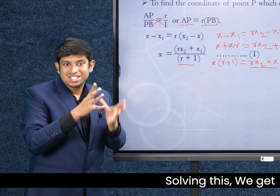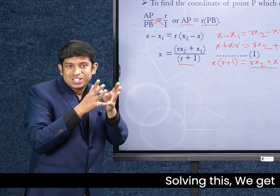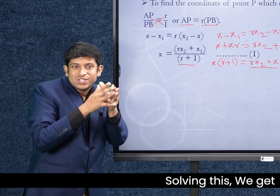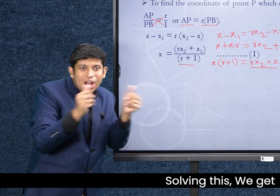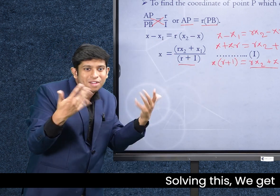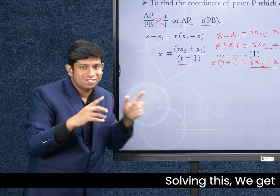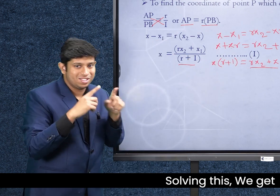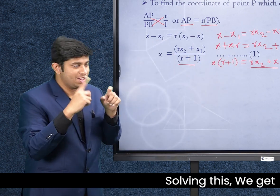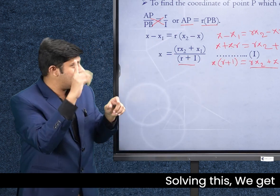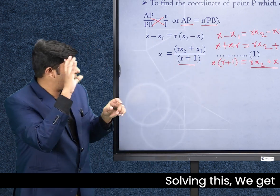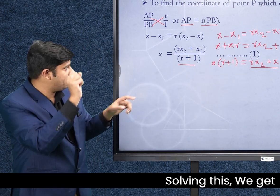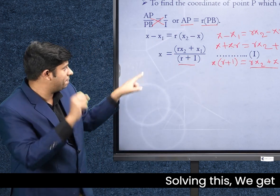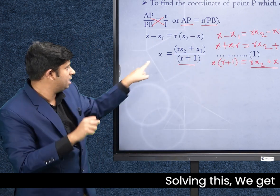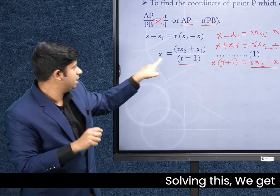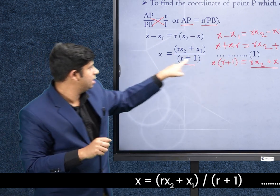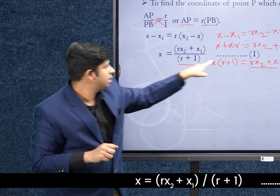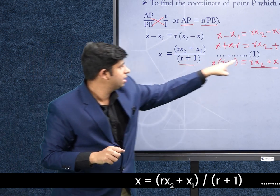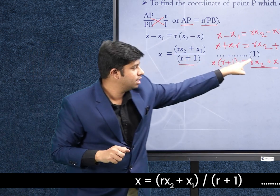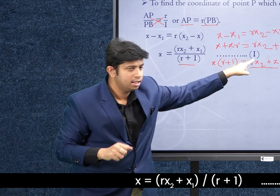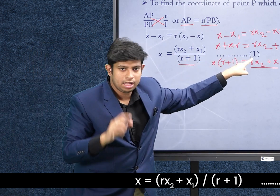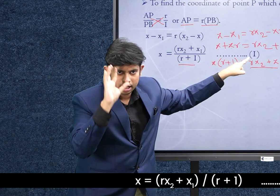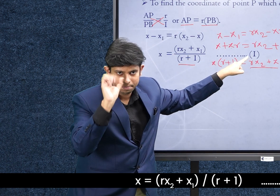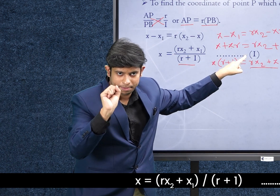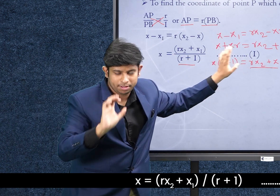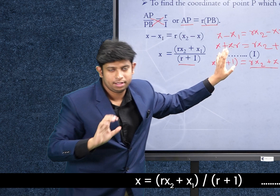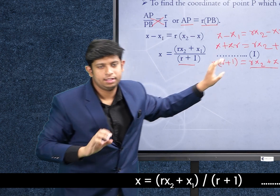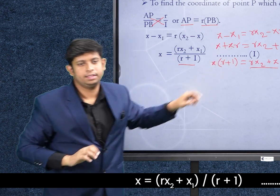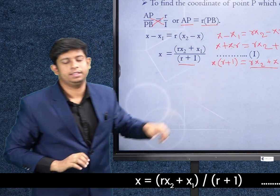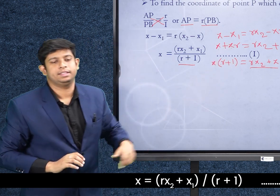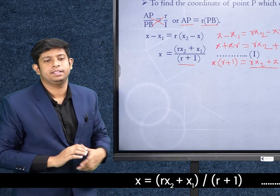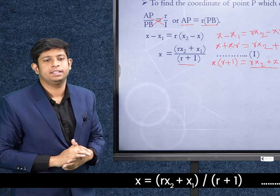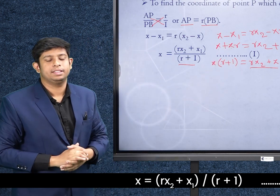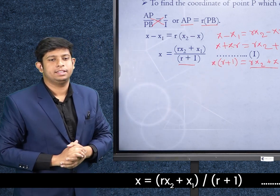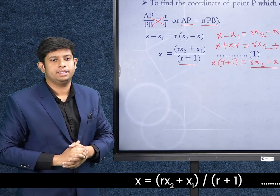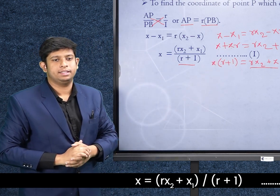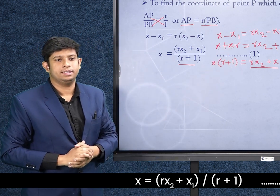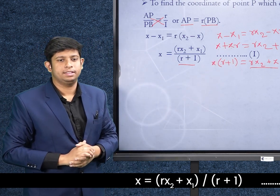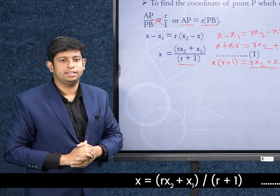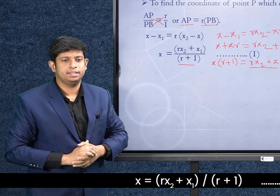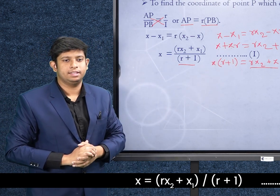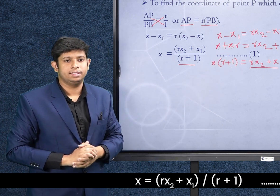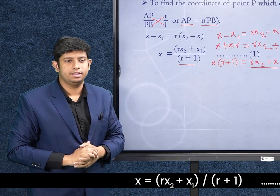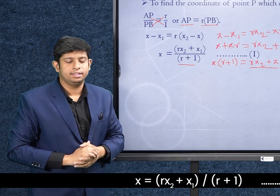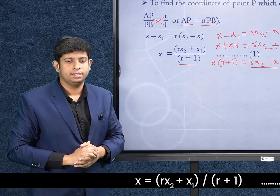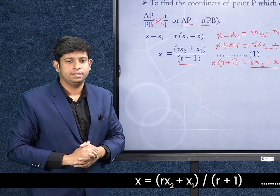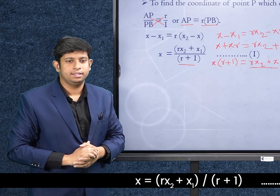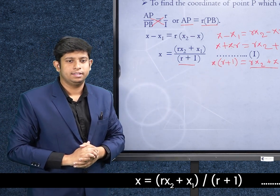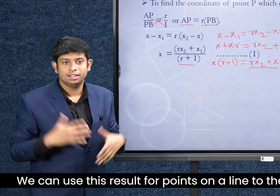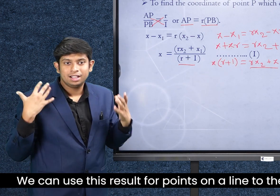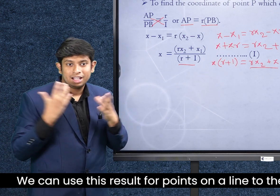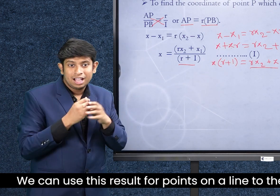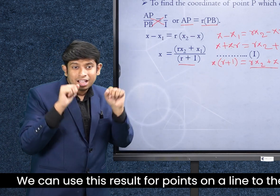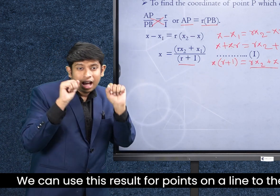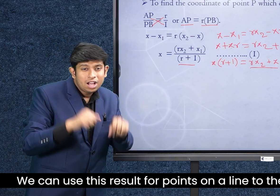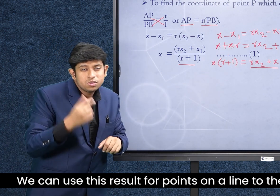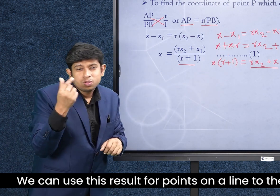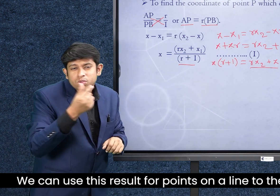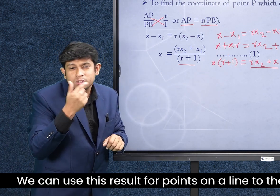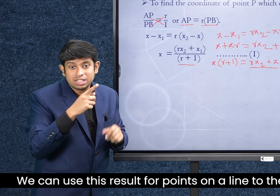Solving this, we get x equal to rx2 plus x1 by r plus 1. Consider it as equation 1. We can use this result